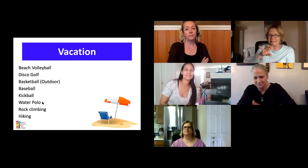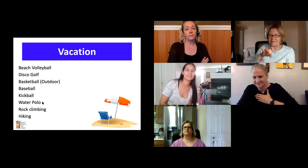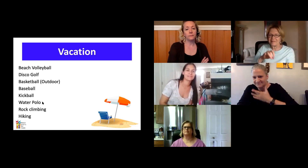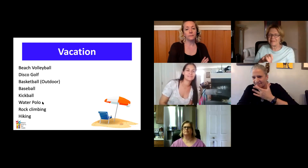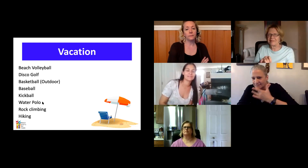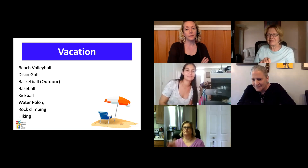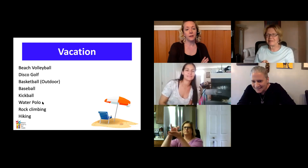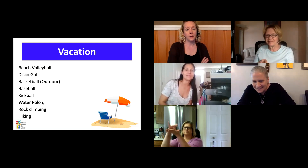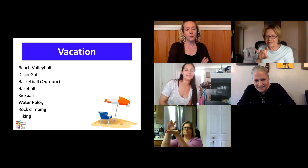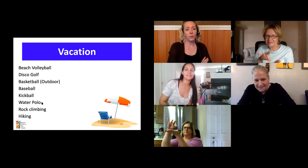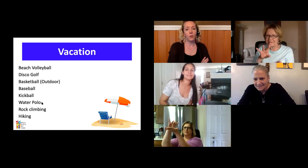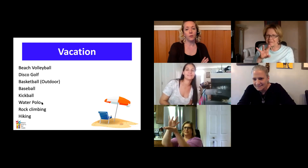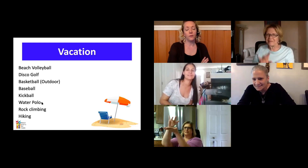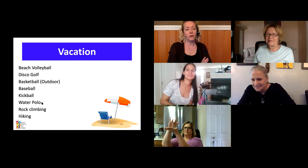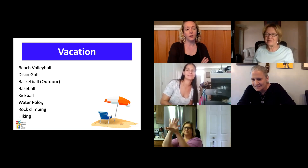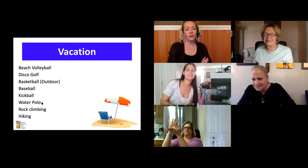Kickball. Very good.